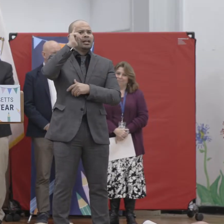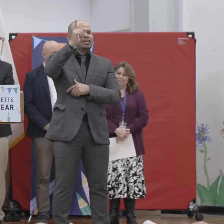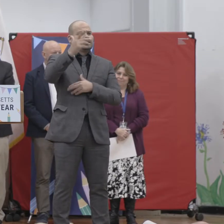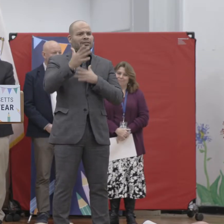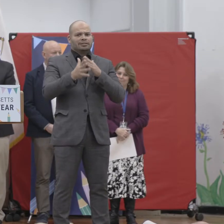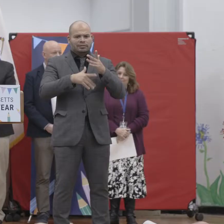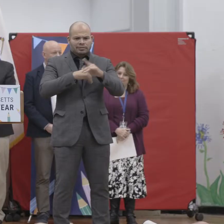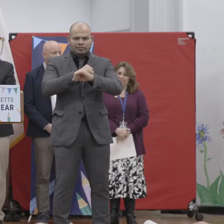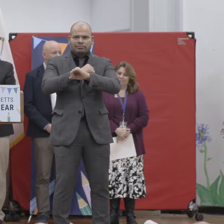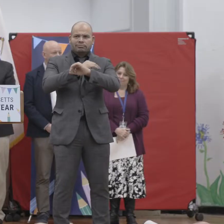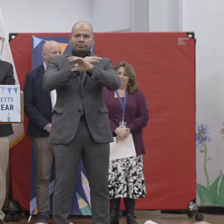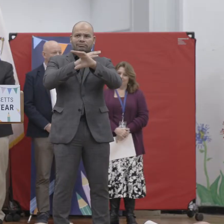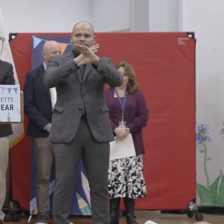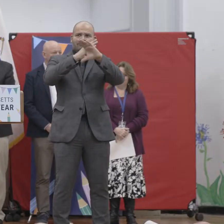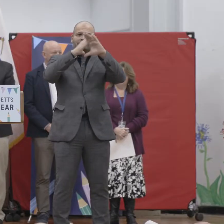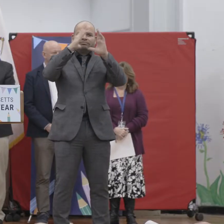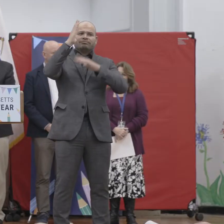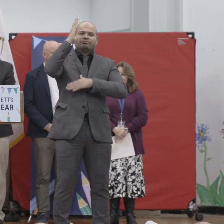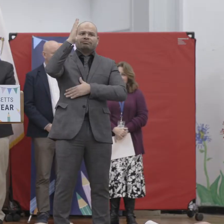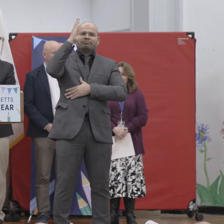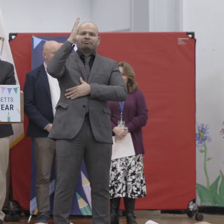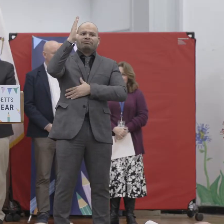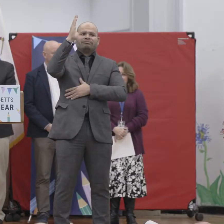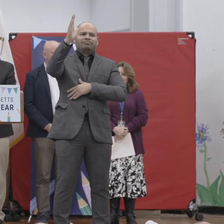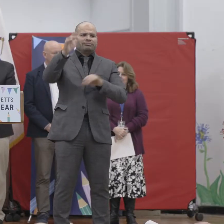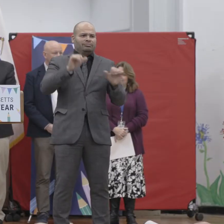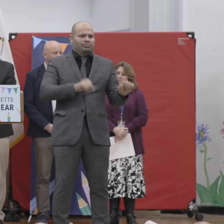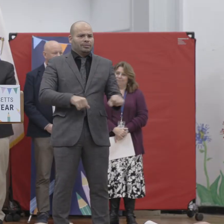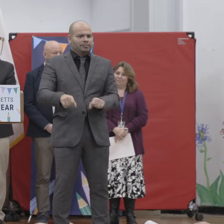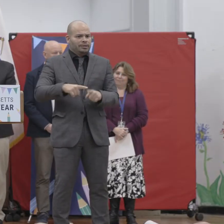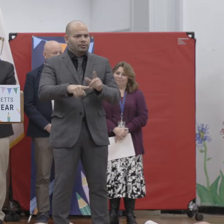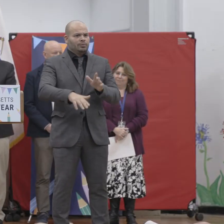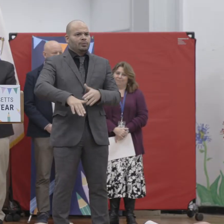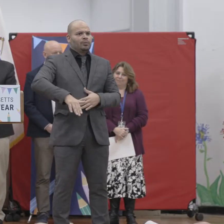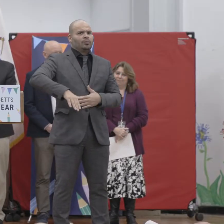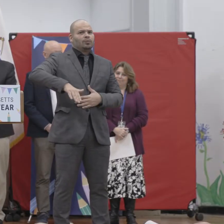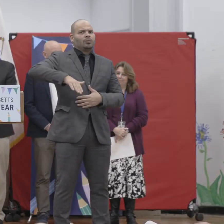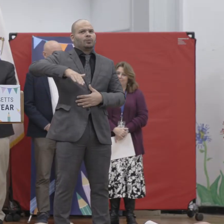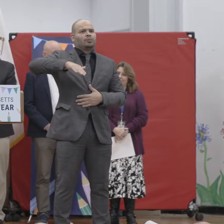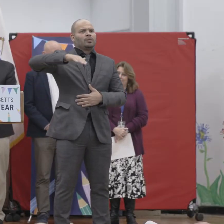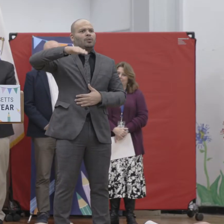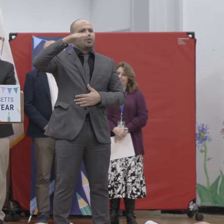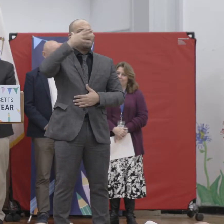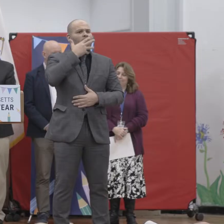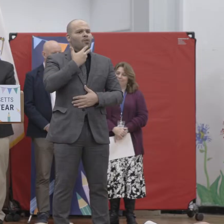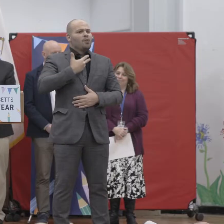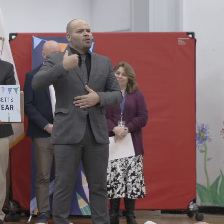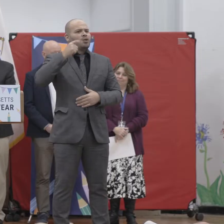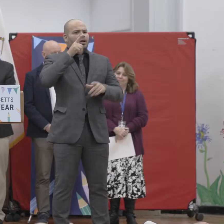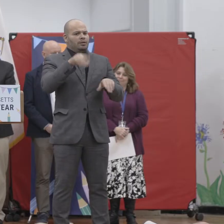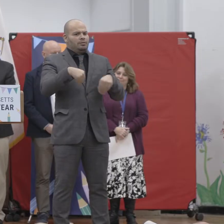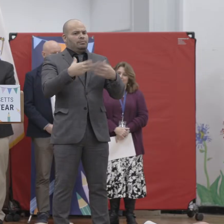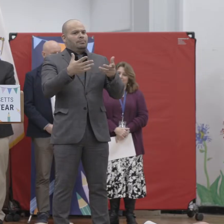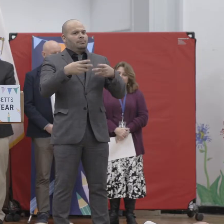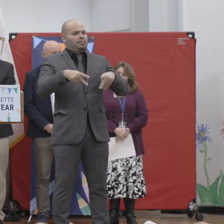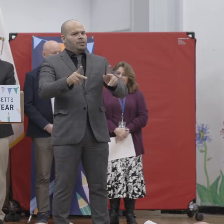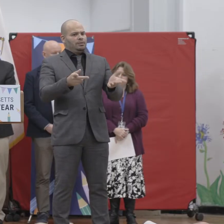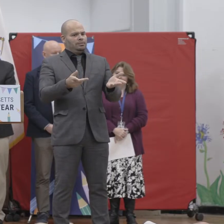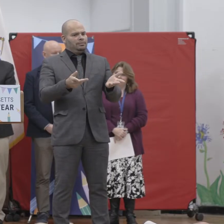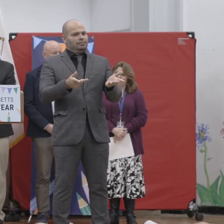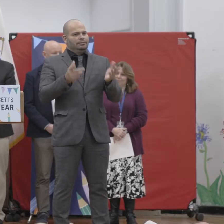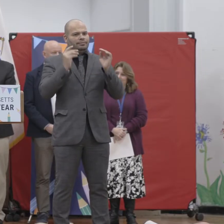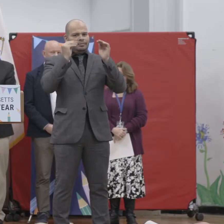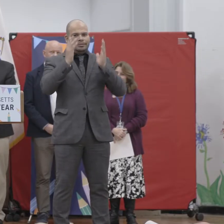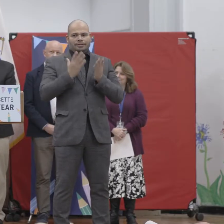that you're going to encounter when you grow older. Our educators make that possible. And so we hope that by celebrating